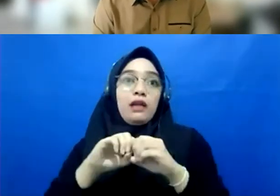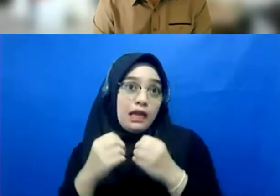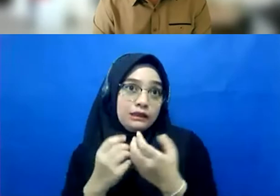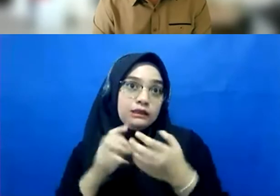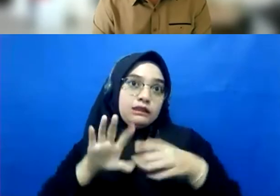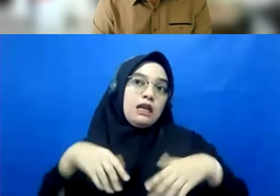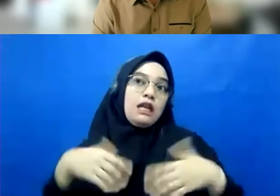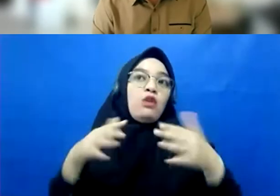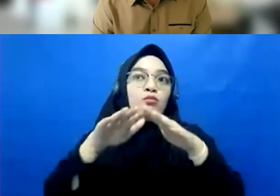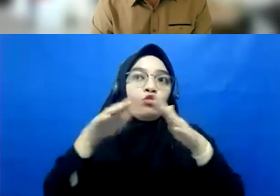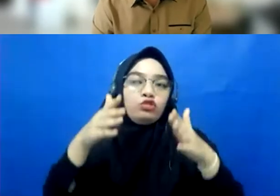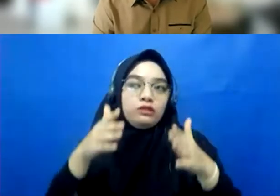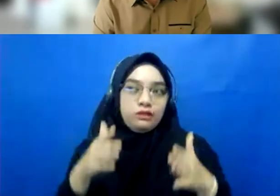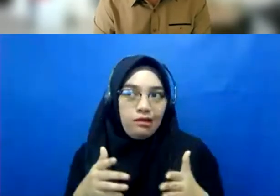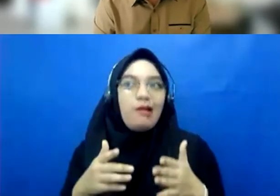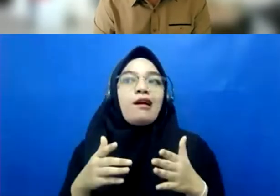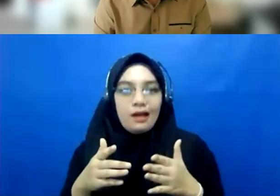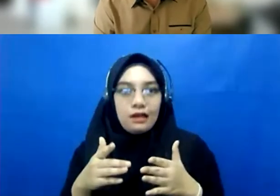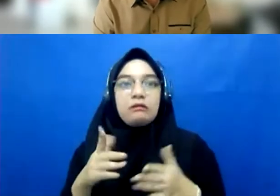has